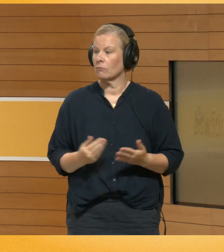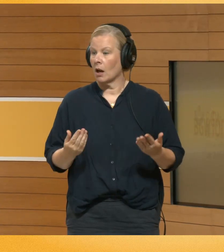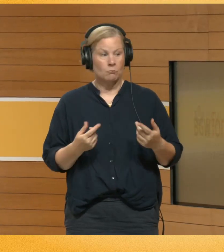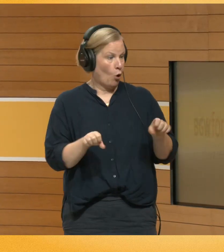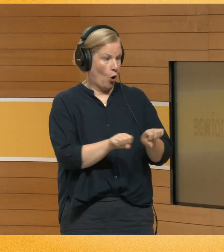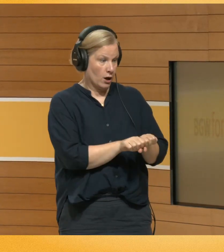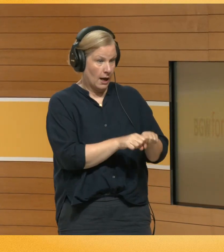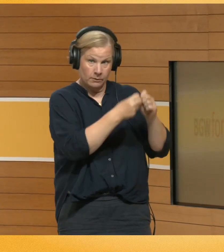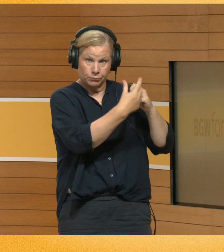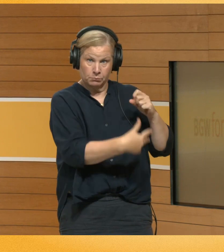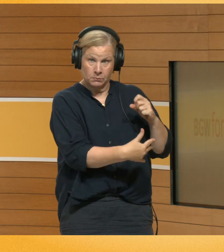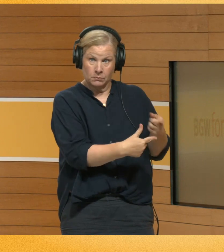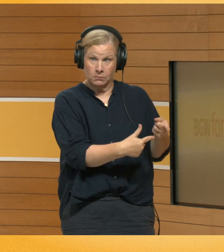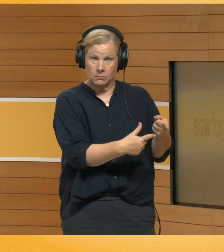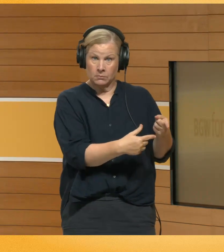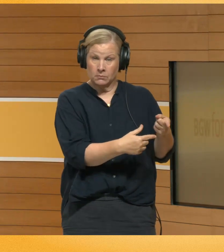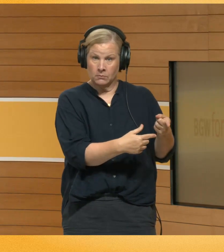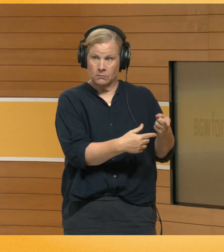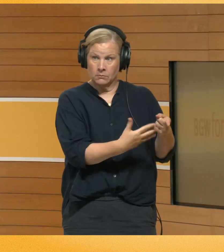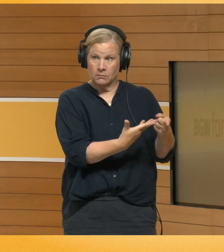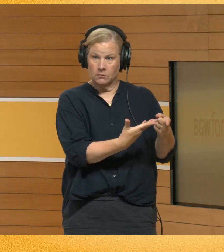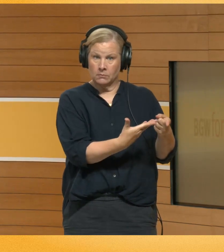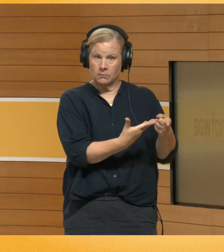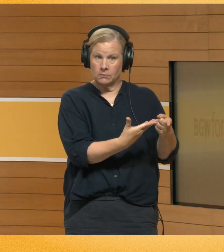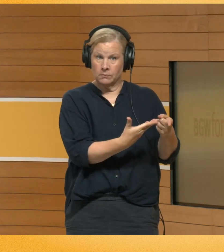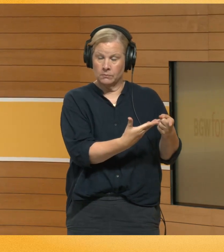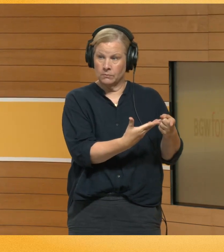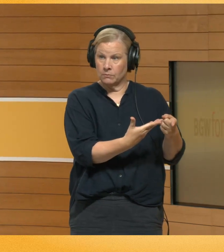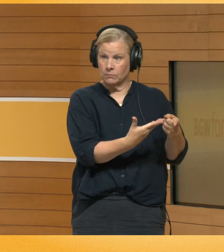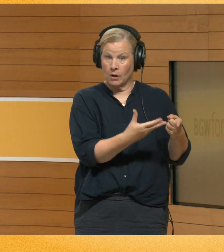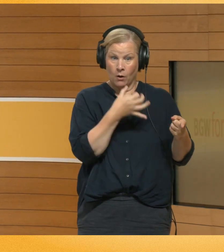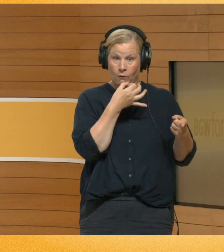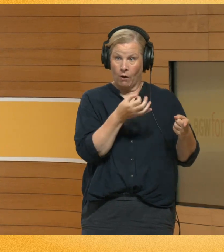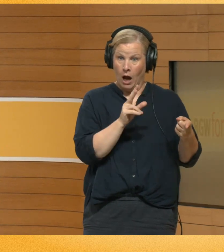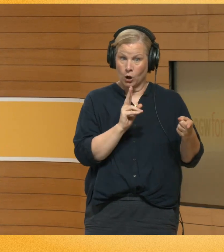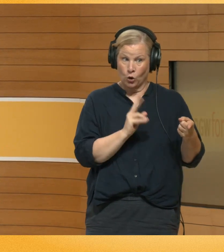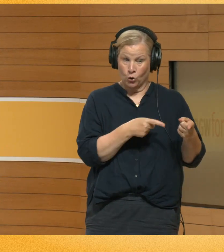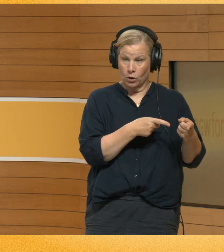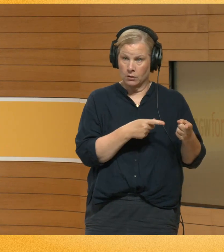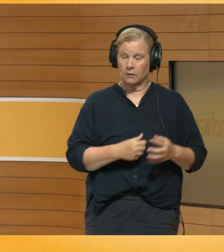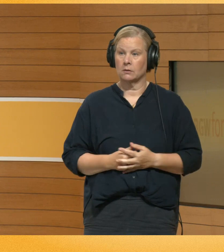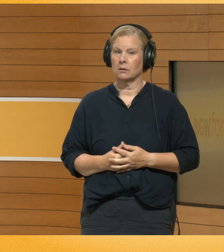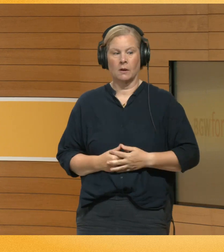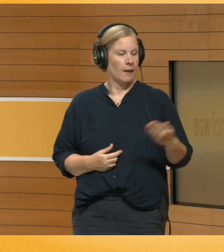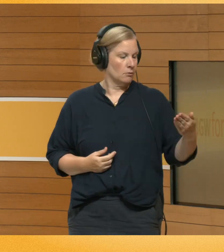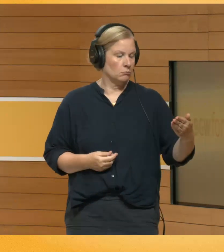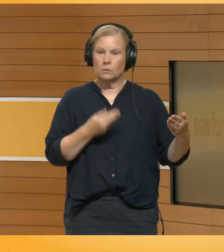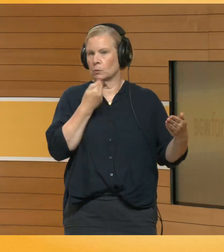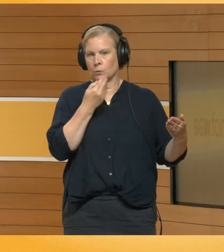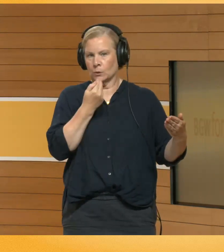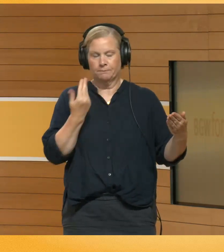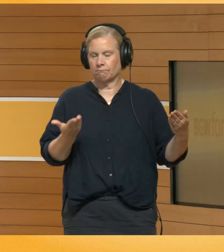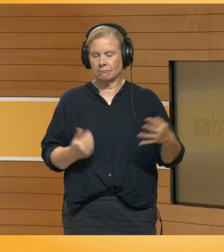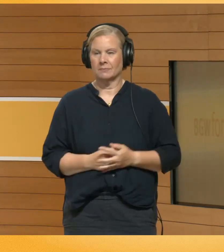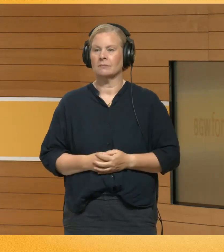That's not the case right now. Anything else online, maybe? Are there any questions that have been posted? Nein, wir haben tatsächlich keine